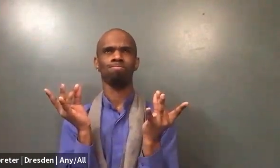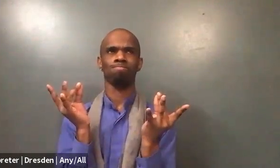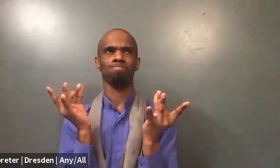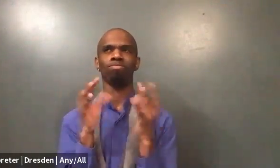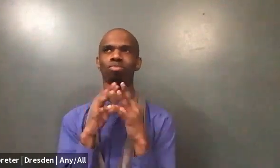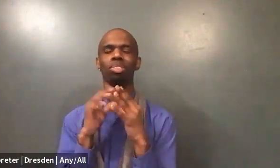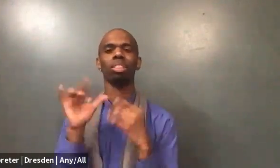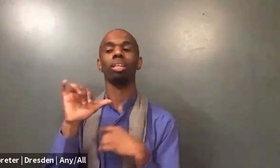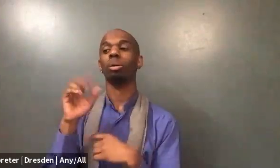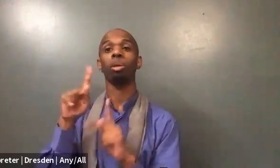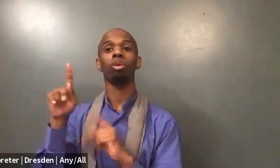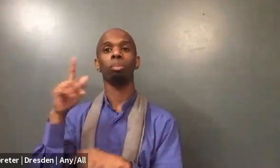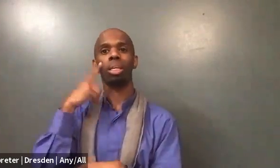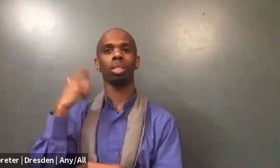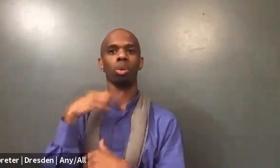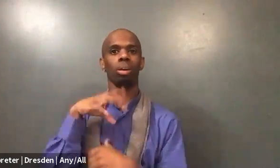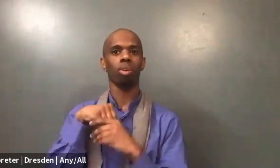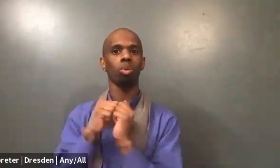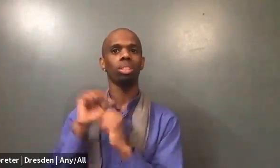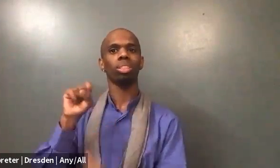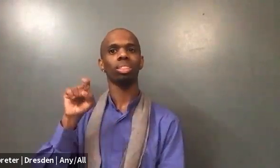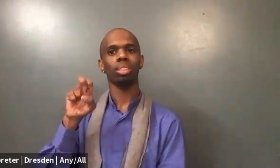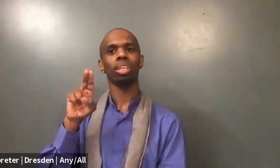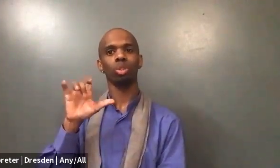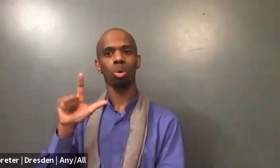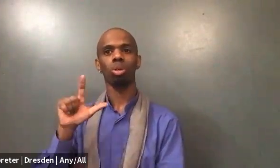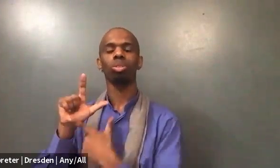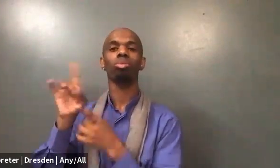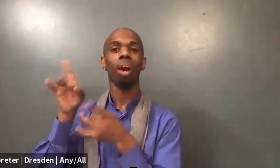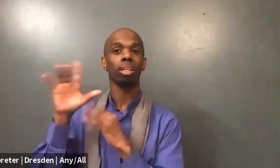a sexual violence movement or we're talking about